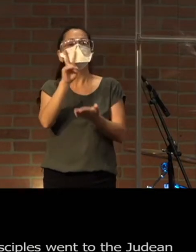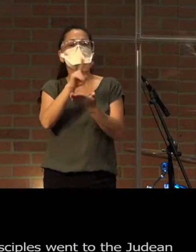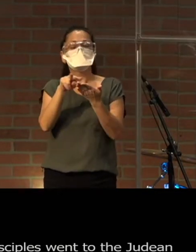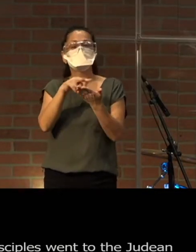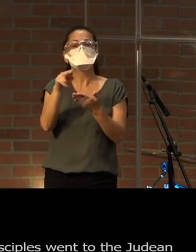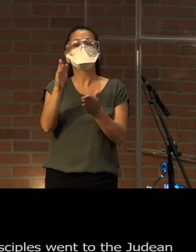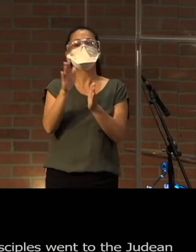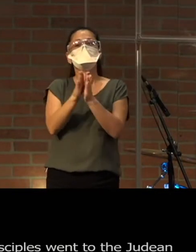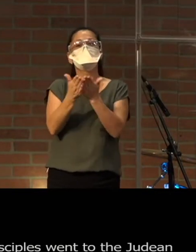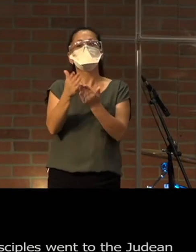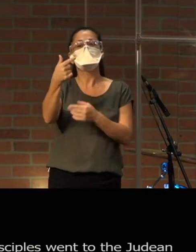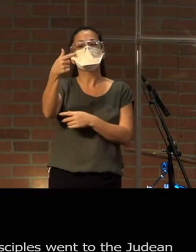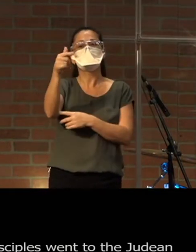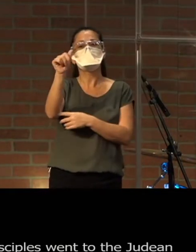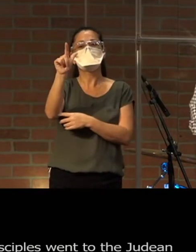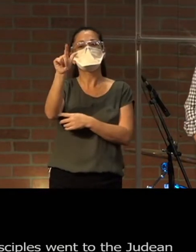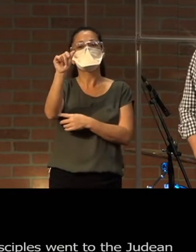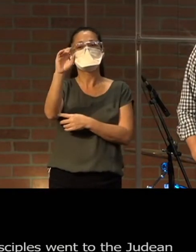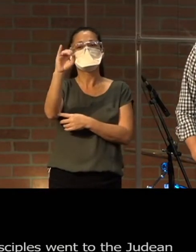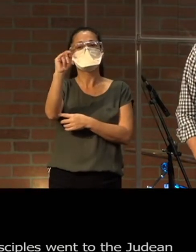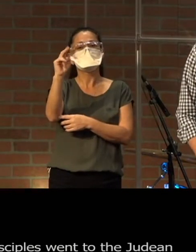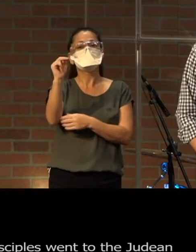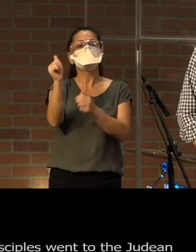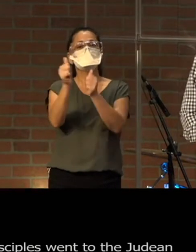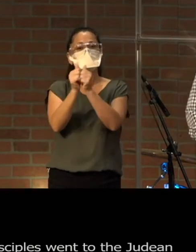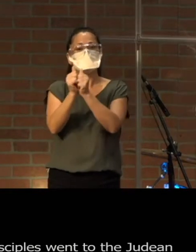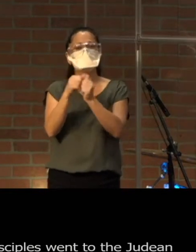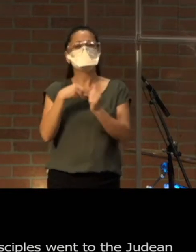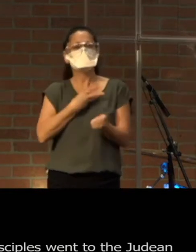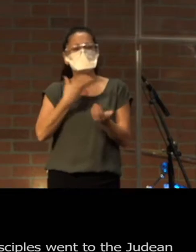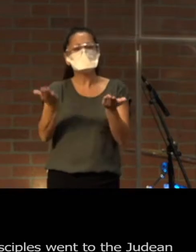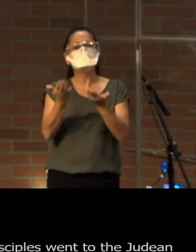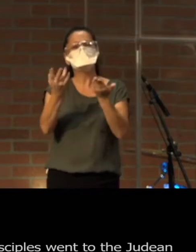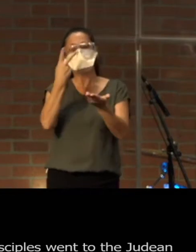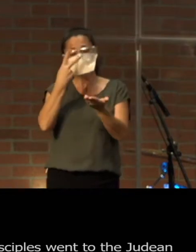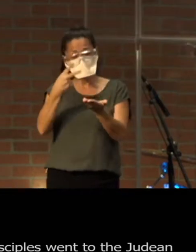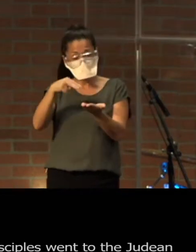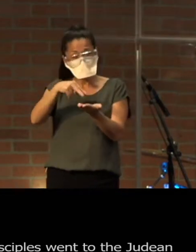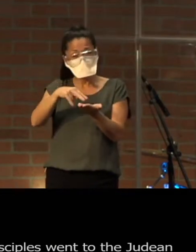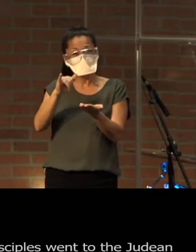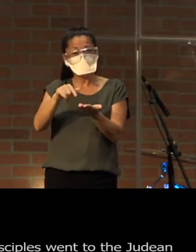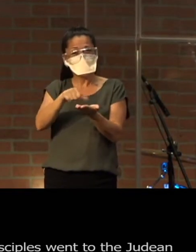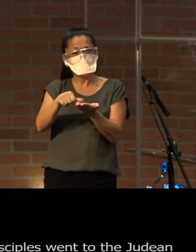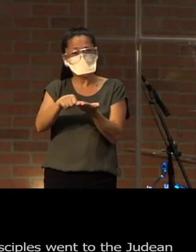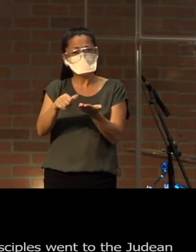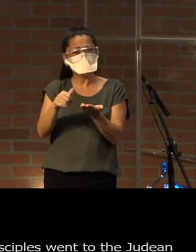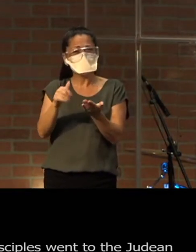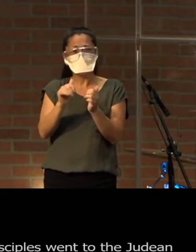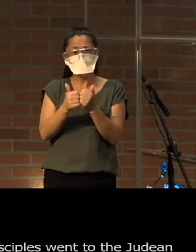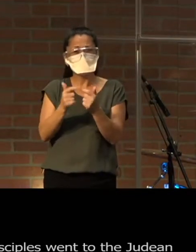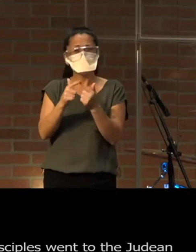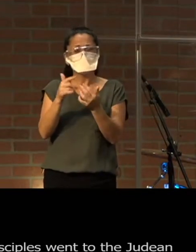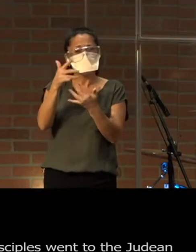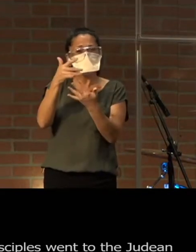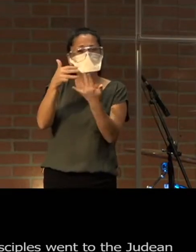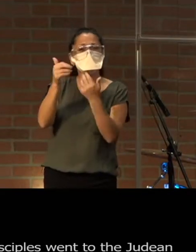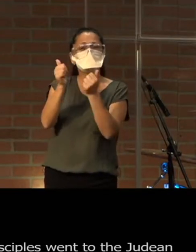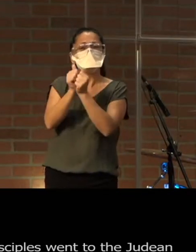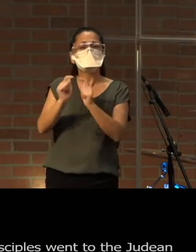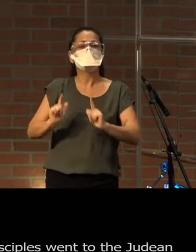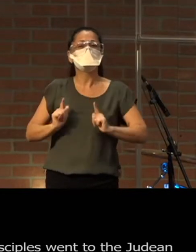together. And we encourage you to see these pages in your study as a way to interact with the living